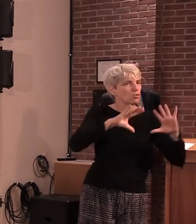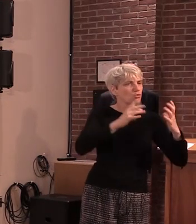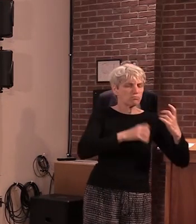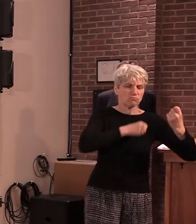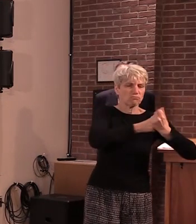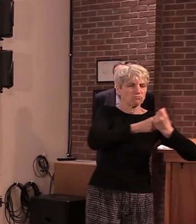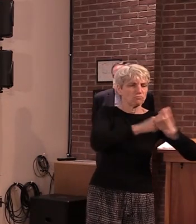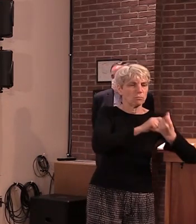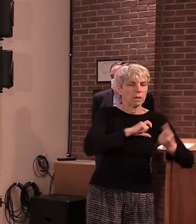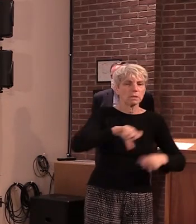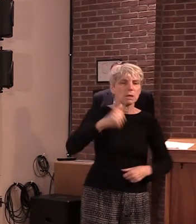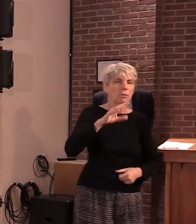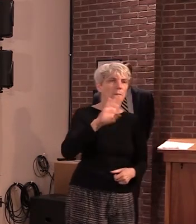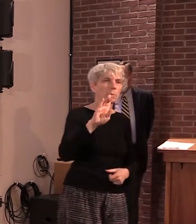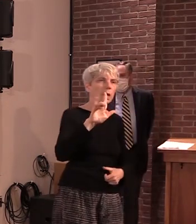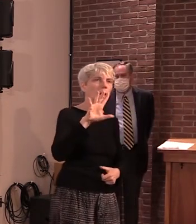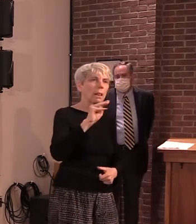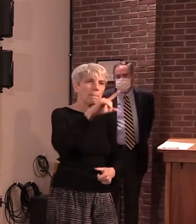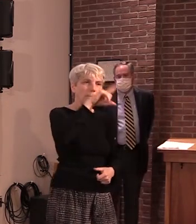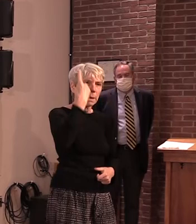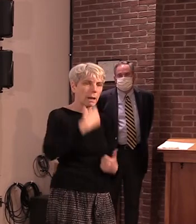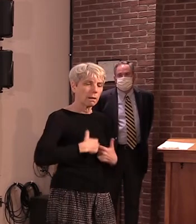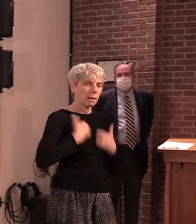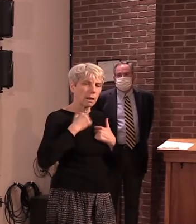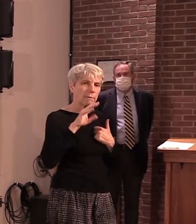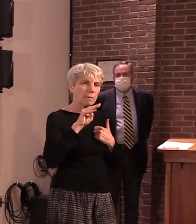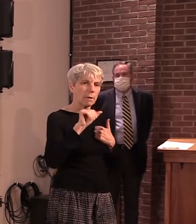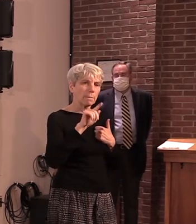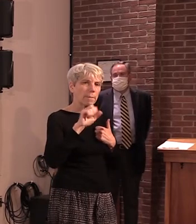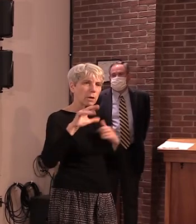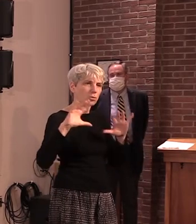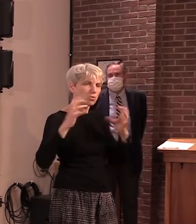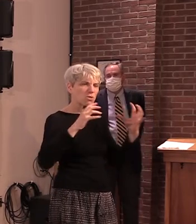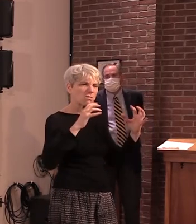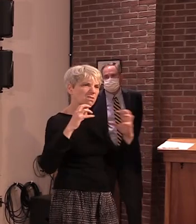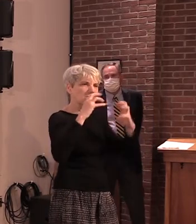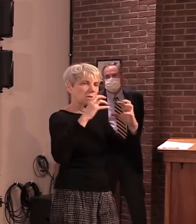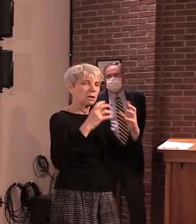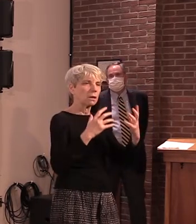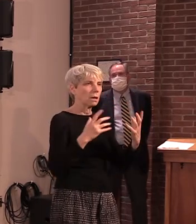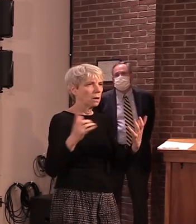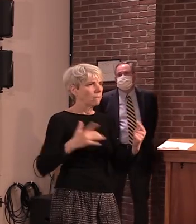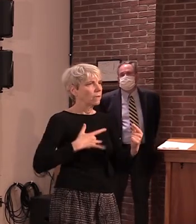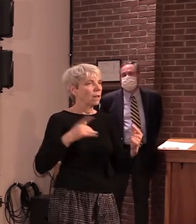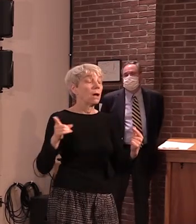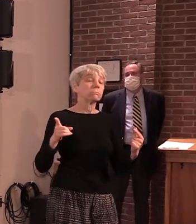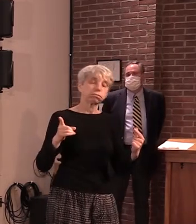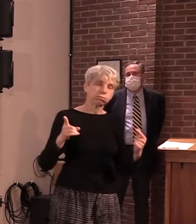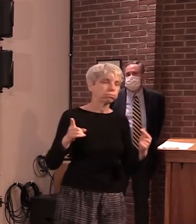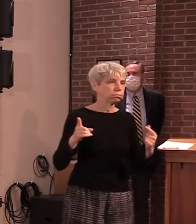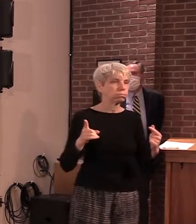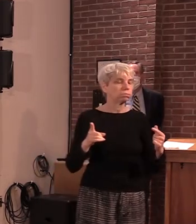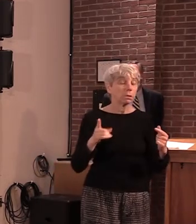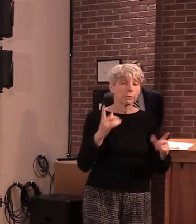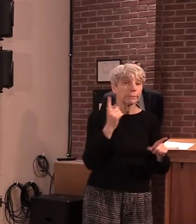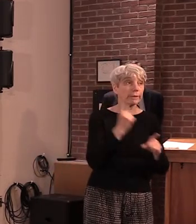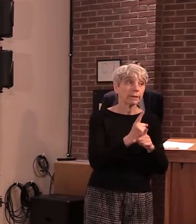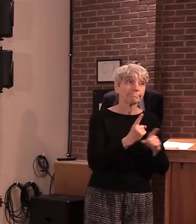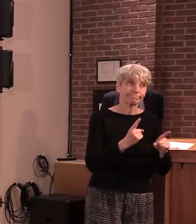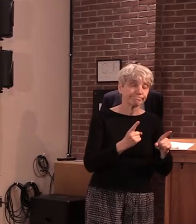and Black Lives Matter protesters. Yeah, it's concerning, obviously, what we saw over the